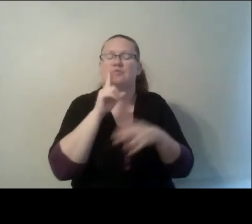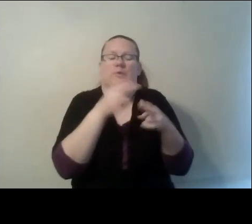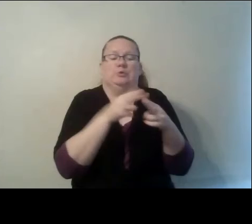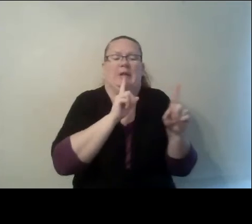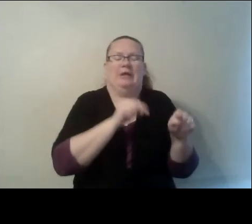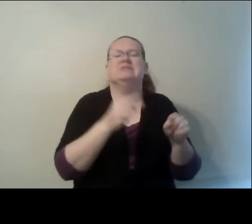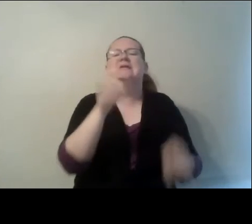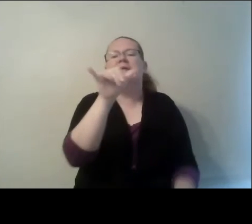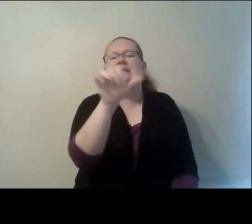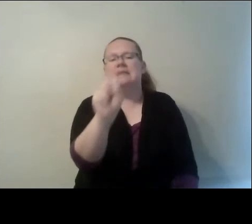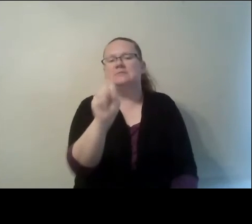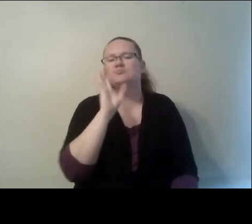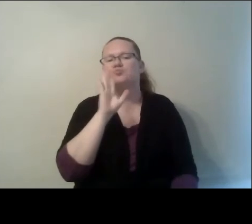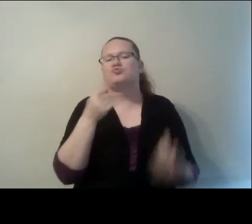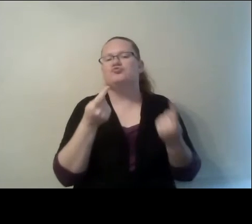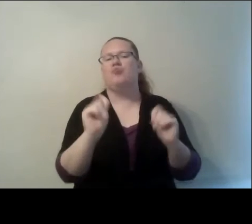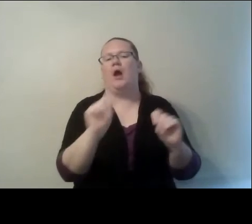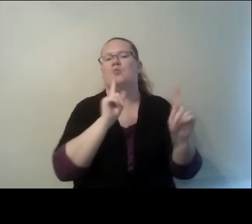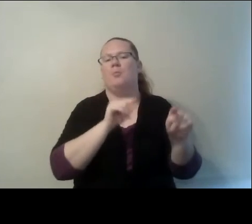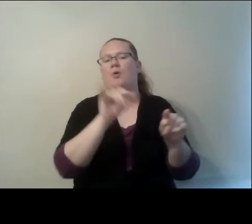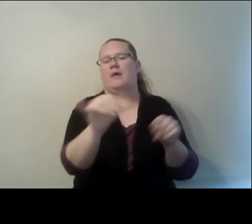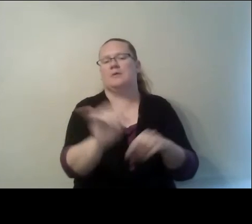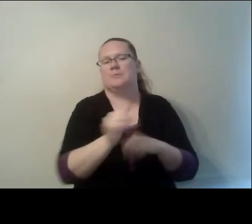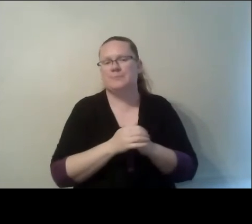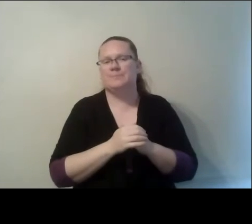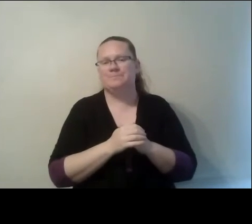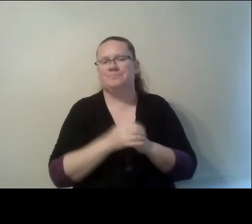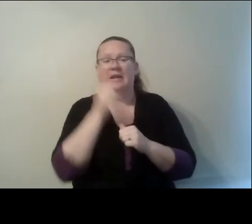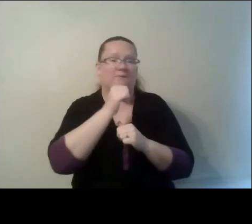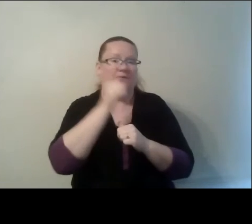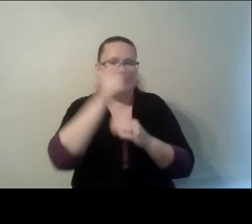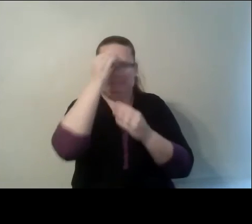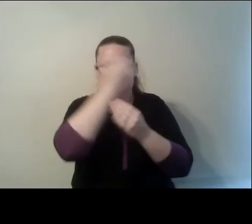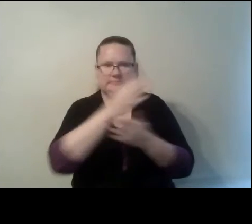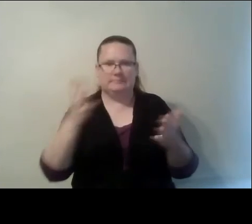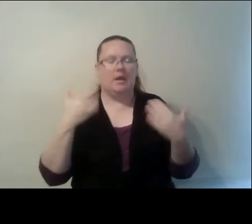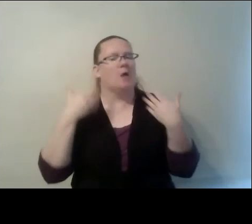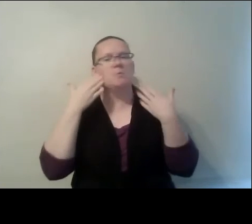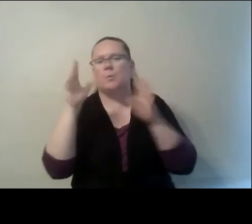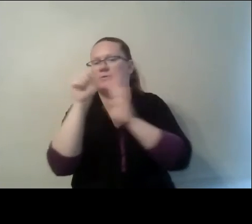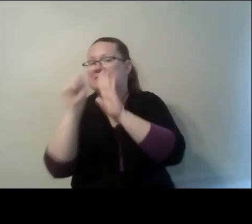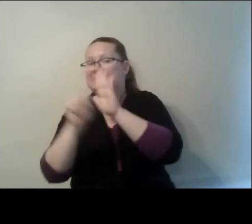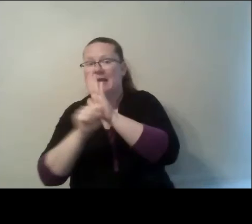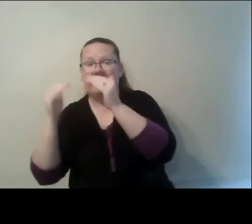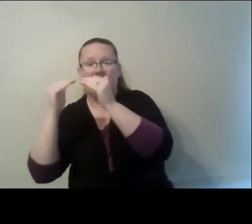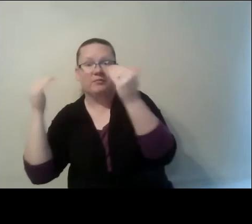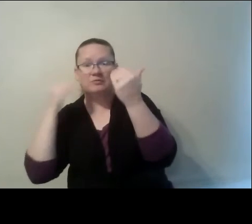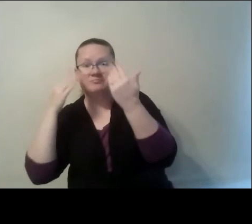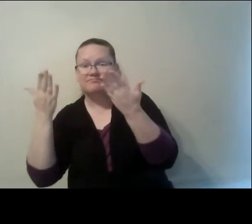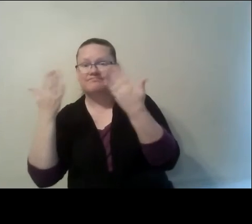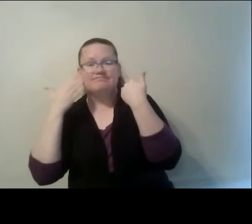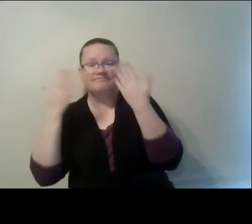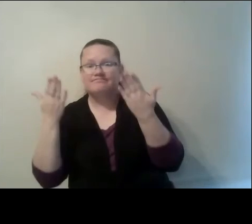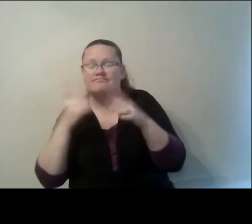look to separate those out so we report those on a daily basis. I don't know what the state's going to do, but again, I think